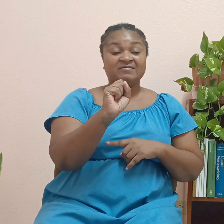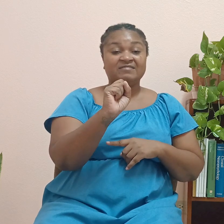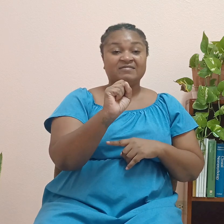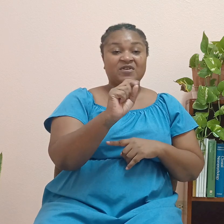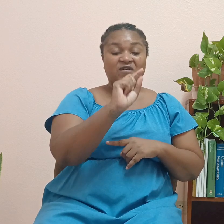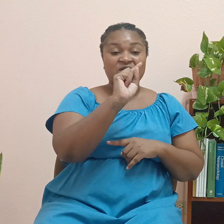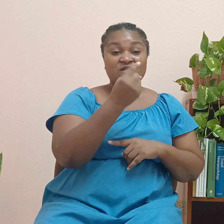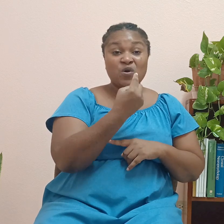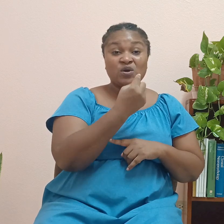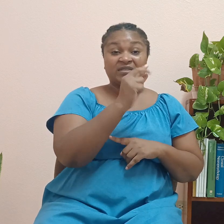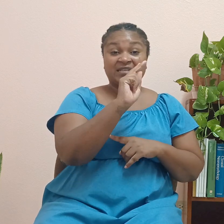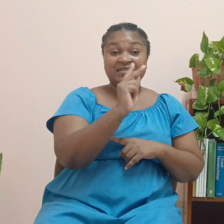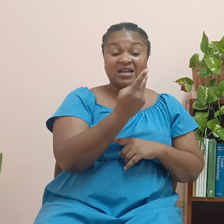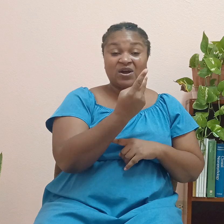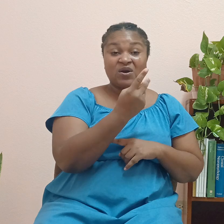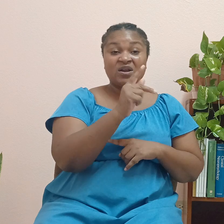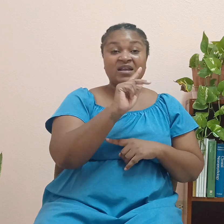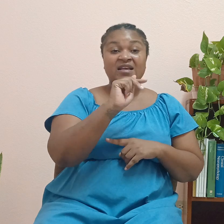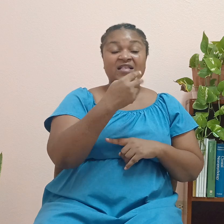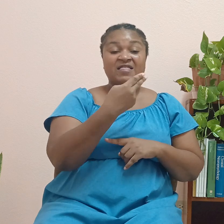1st and 2nd Thessalonians,